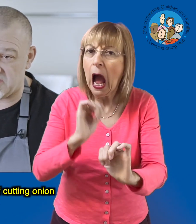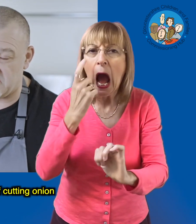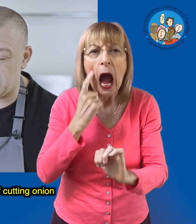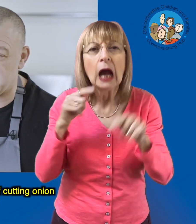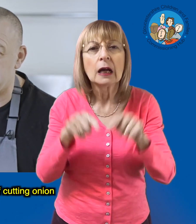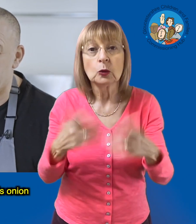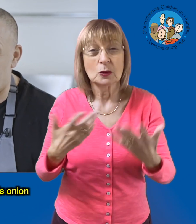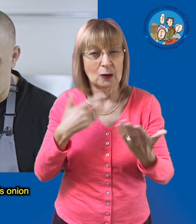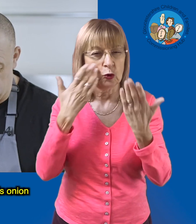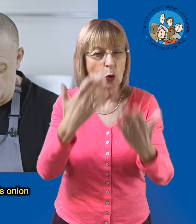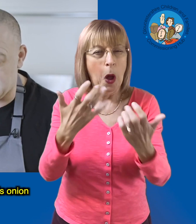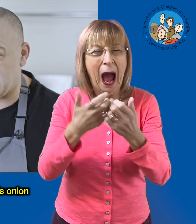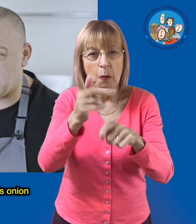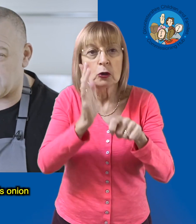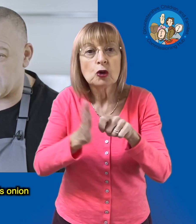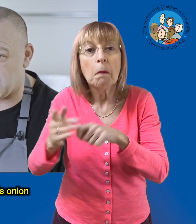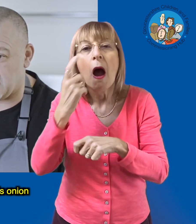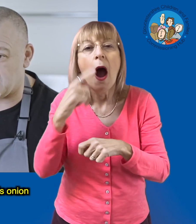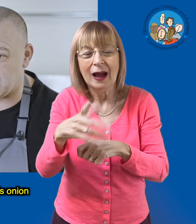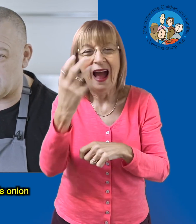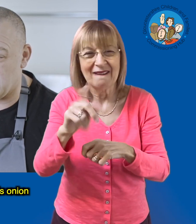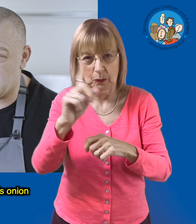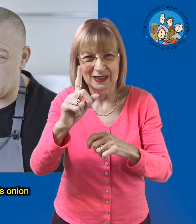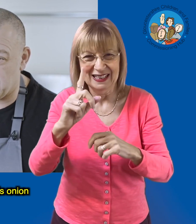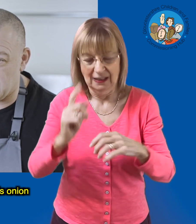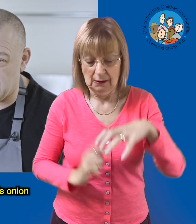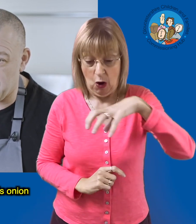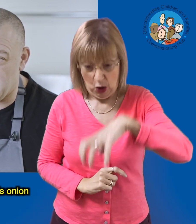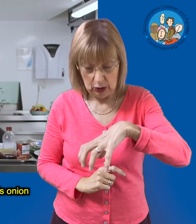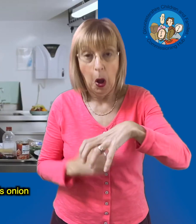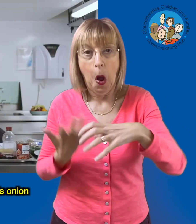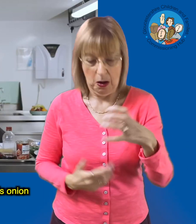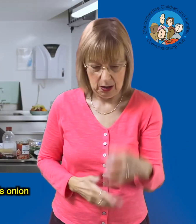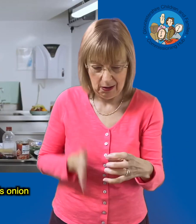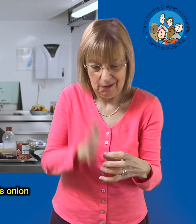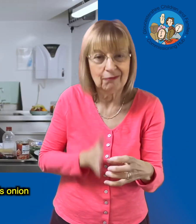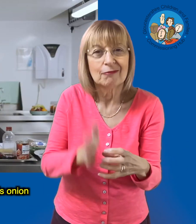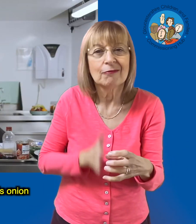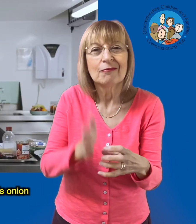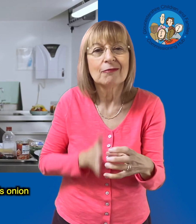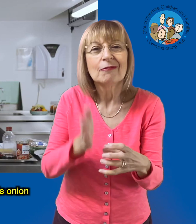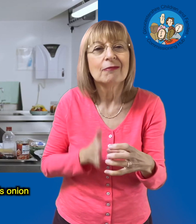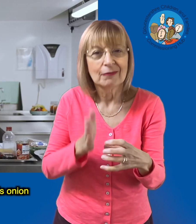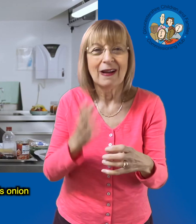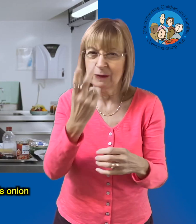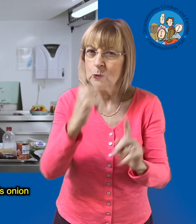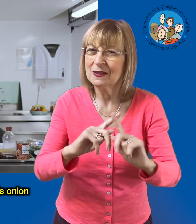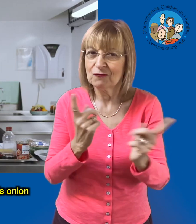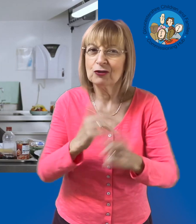ways of cutting onions. So today I'm going to show you how to chop this onion using the bridge and claw